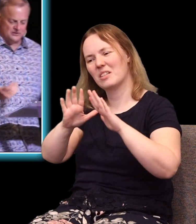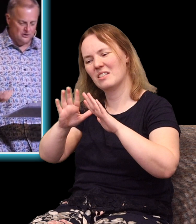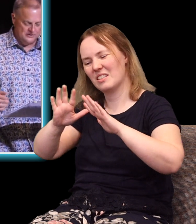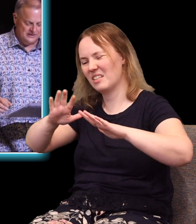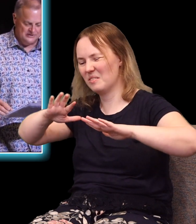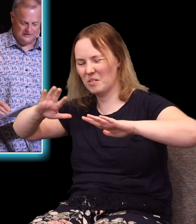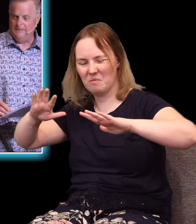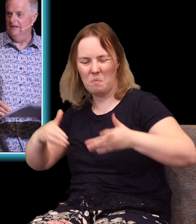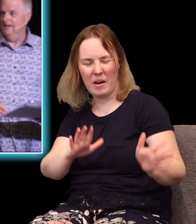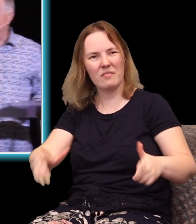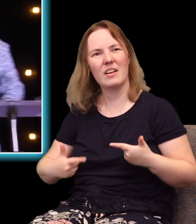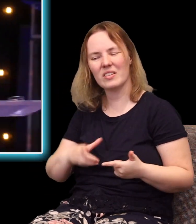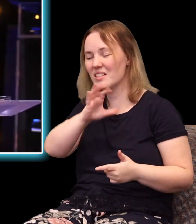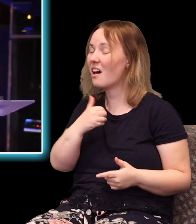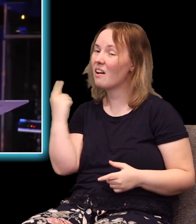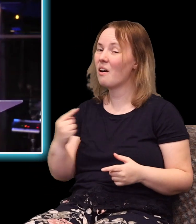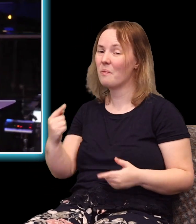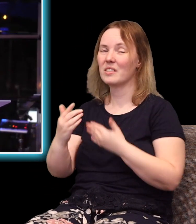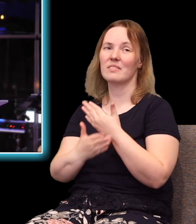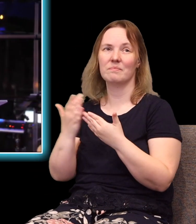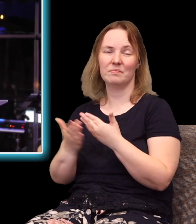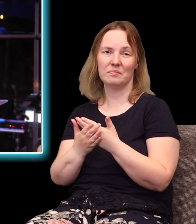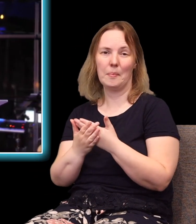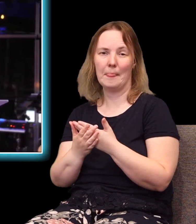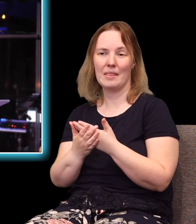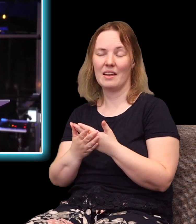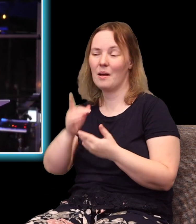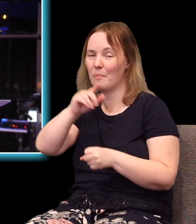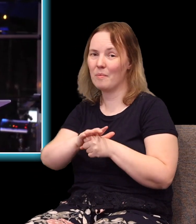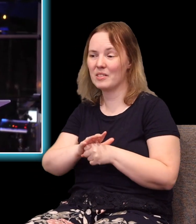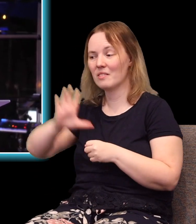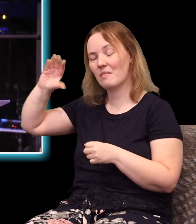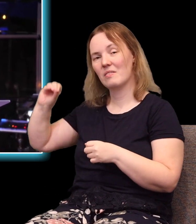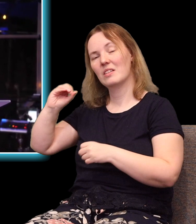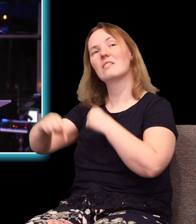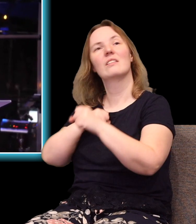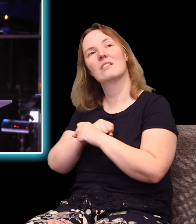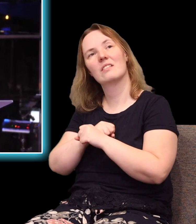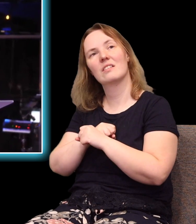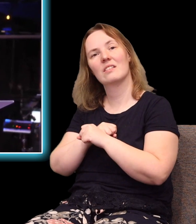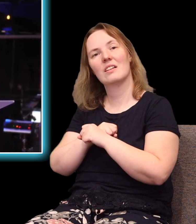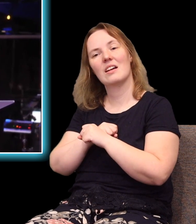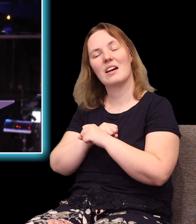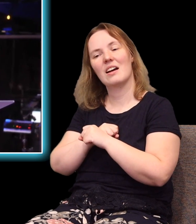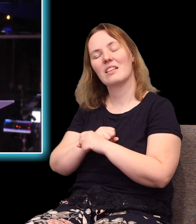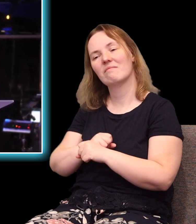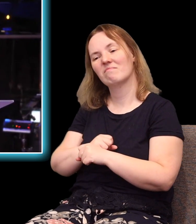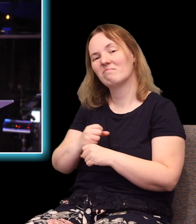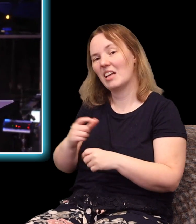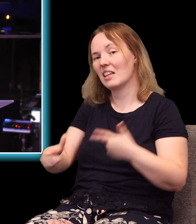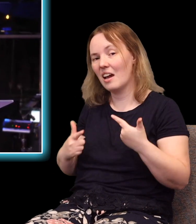lifestyle. Now, it's not always easy, but I promise you, friends, after some 50 years of walking with the Lord, the life that is much more difficult is the